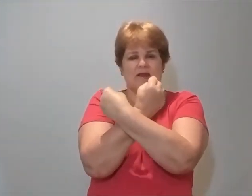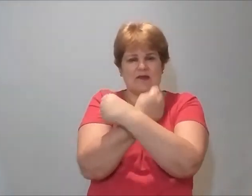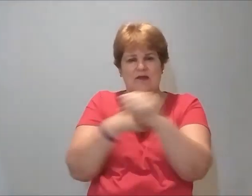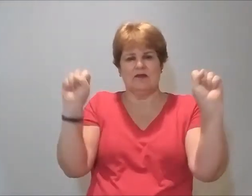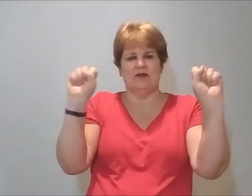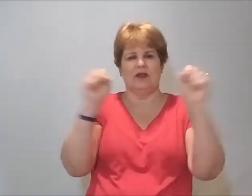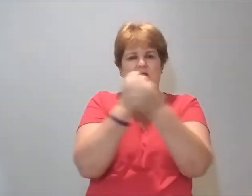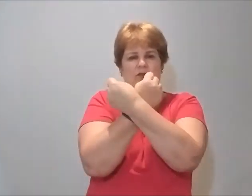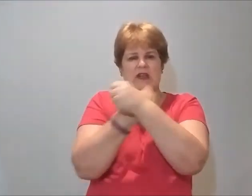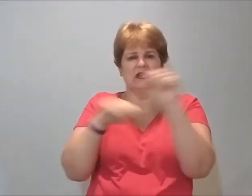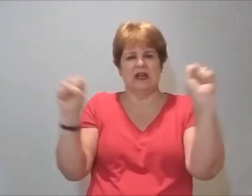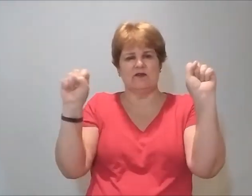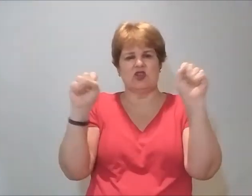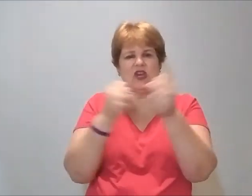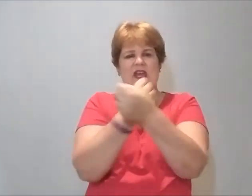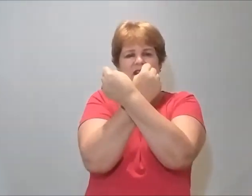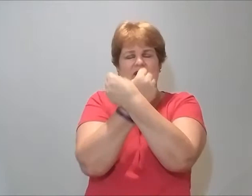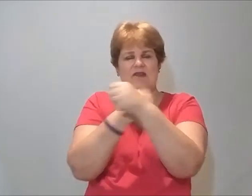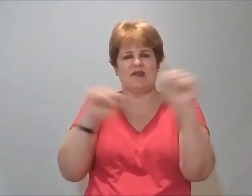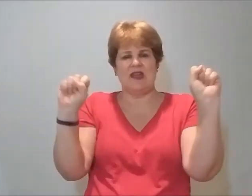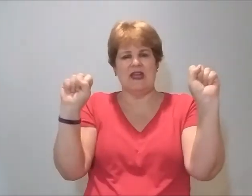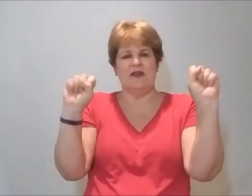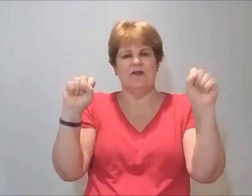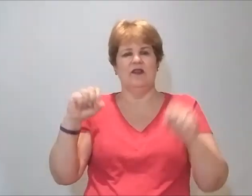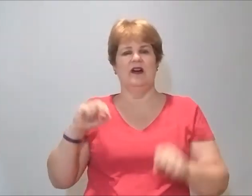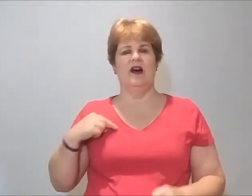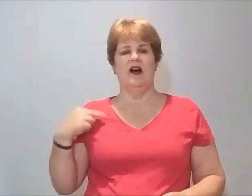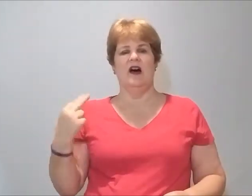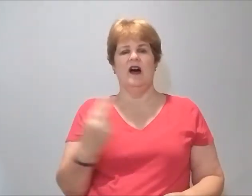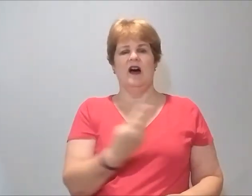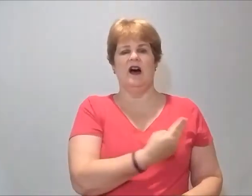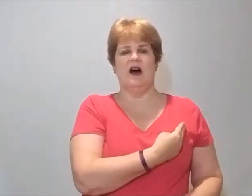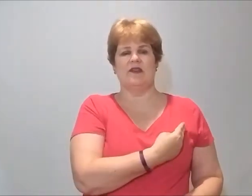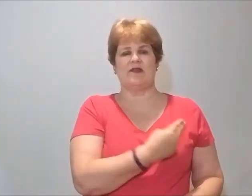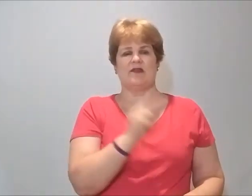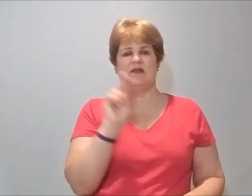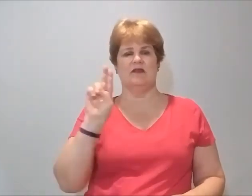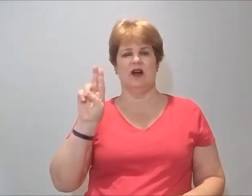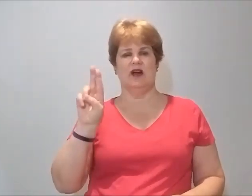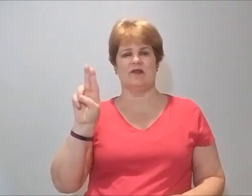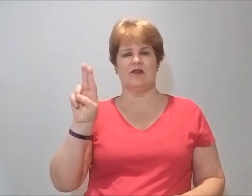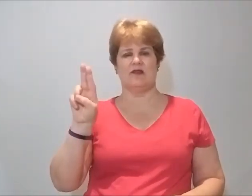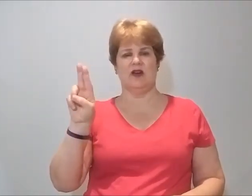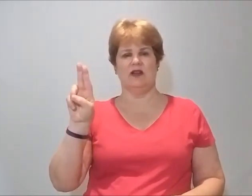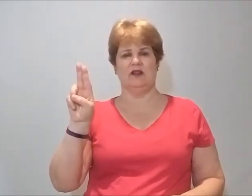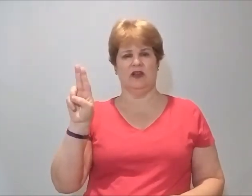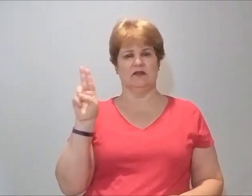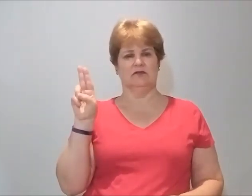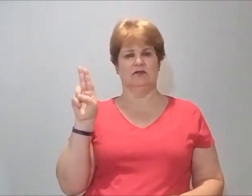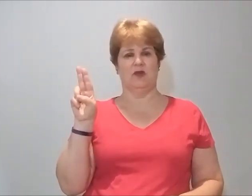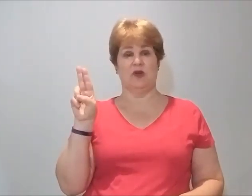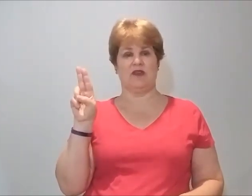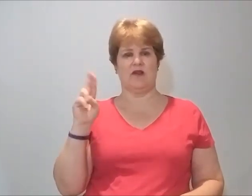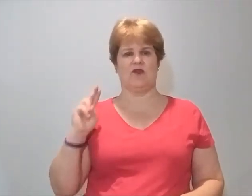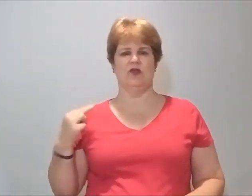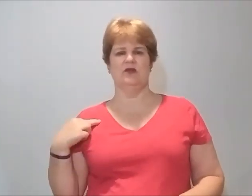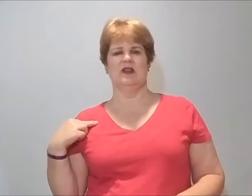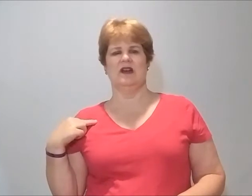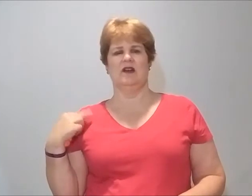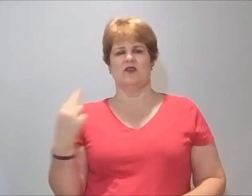hands like you're breaking out of a chain. Save us. Us is signed like the Boy Scout salute,